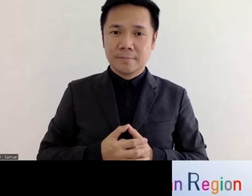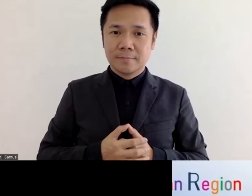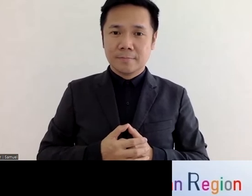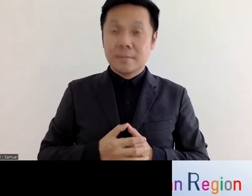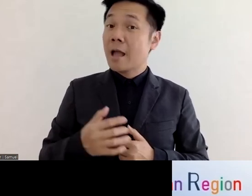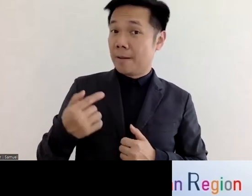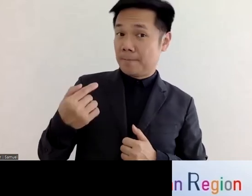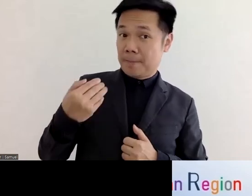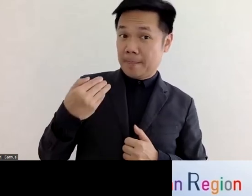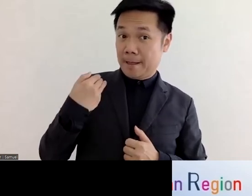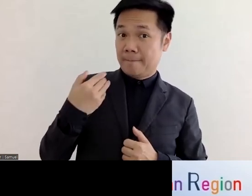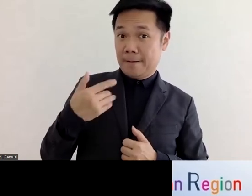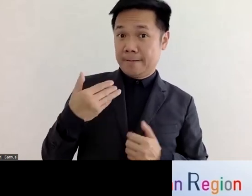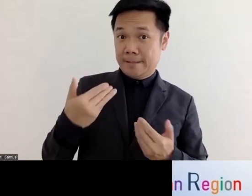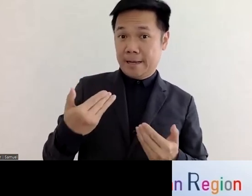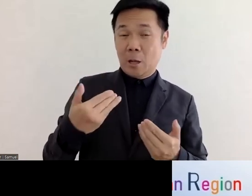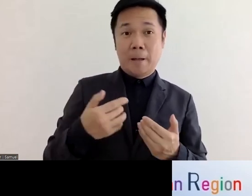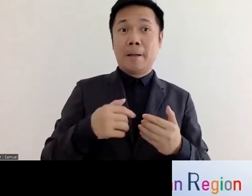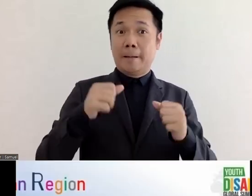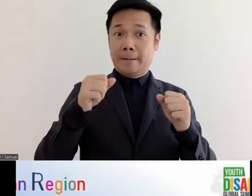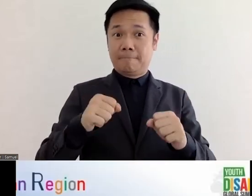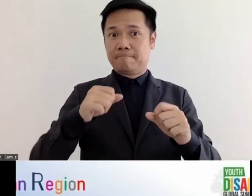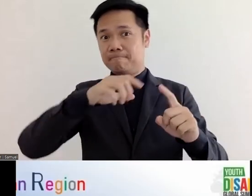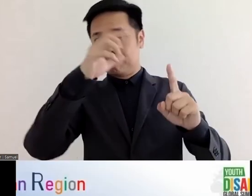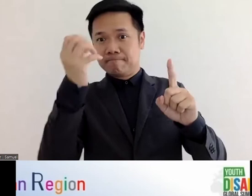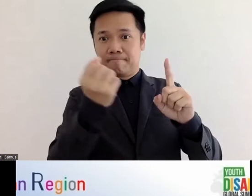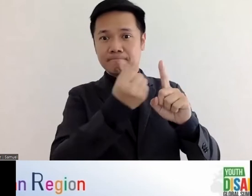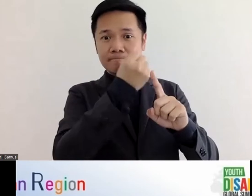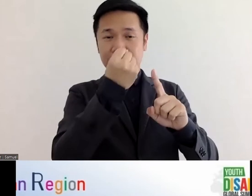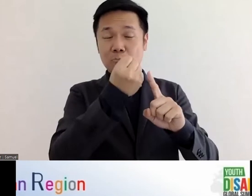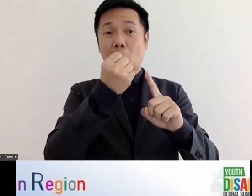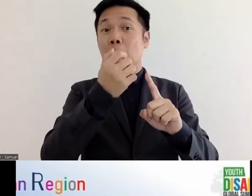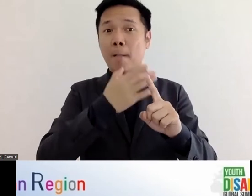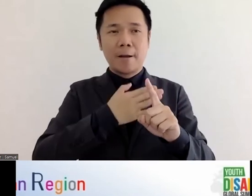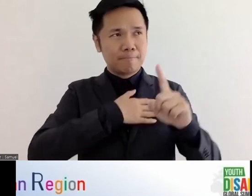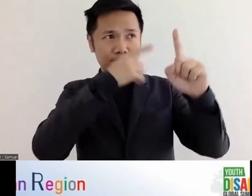able to achieve my goal,